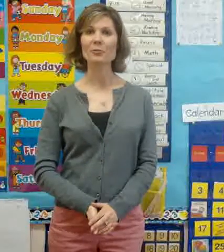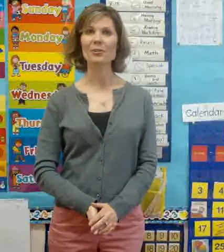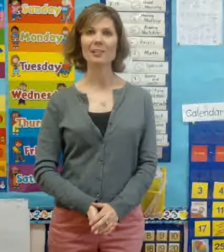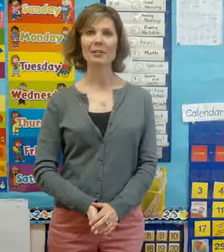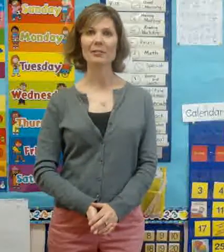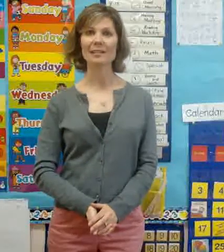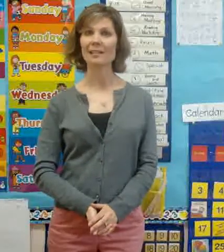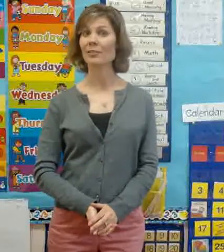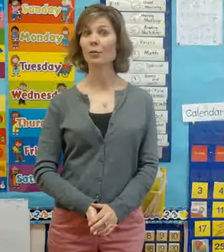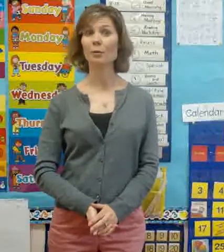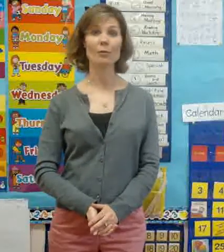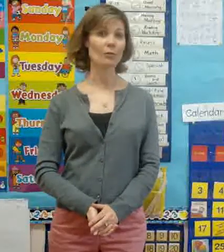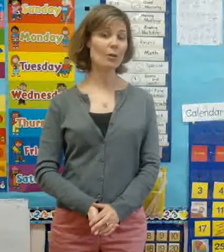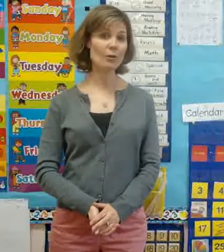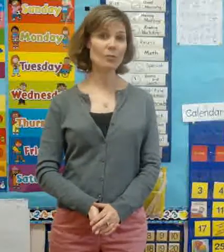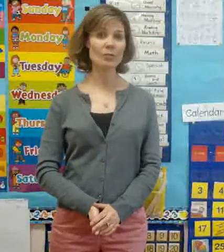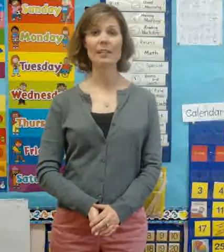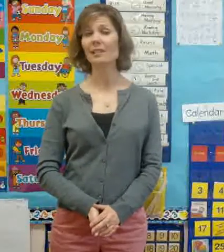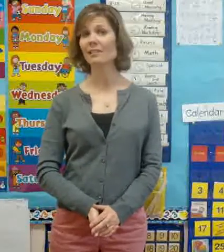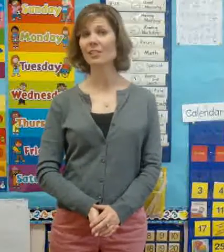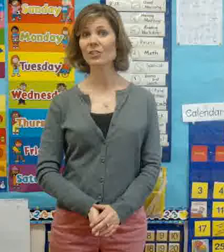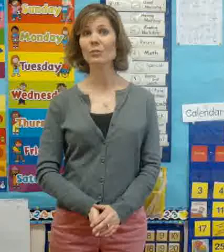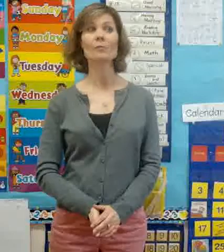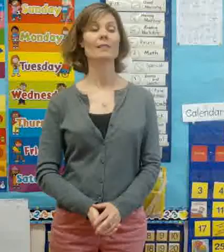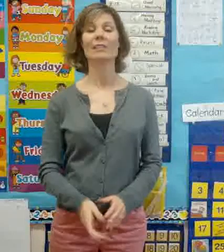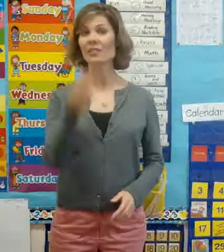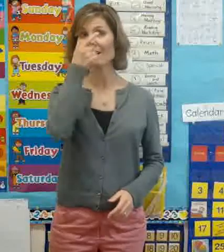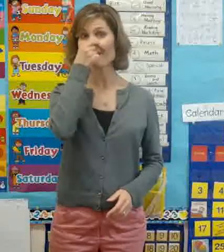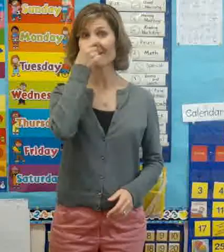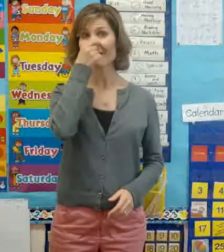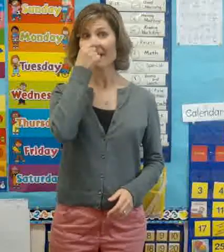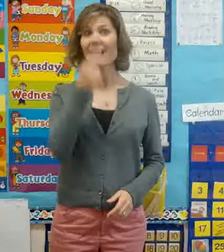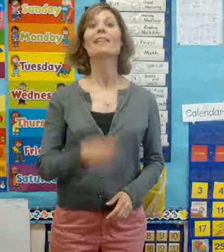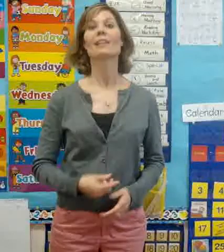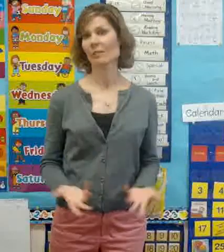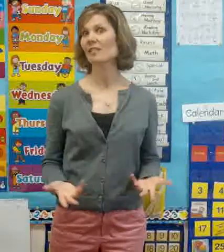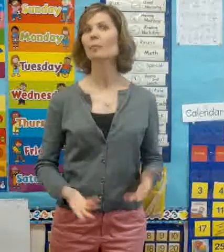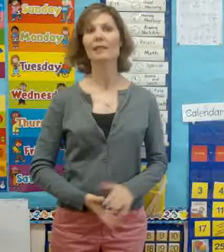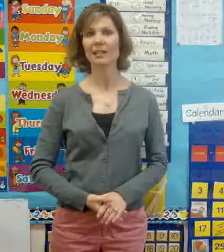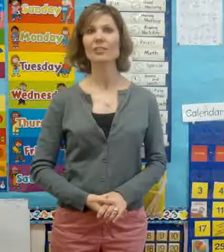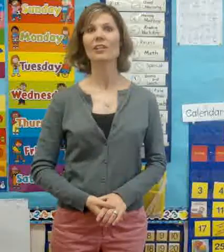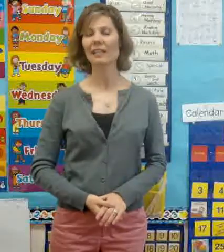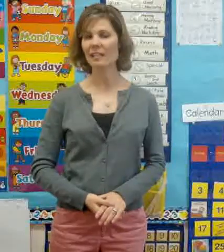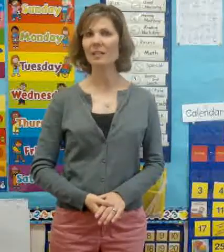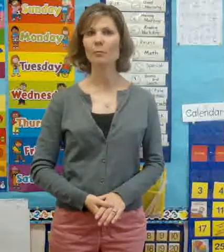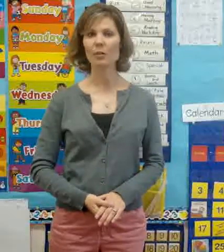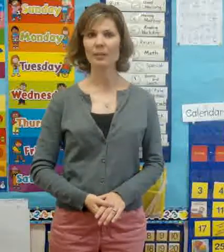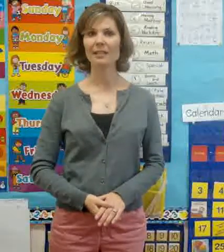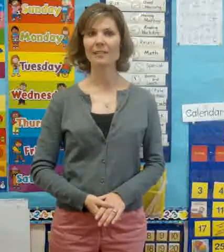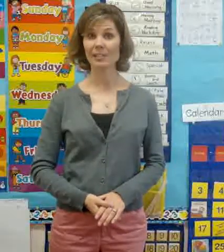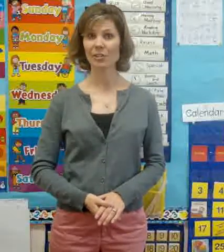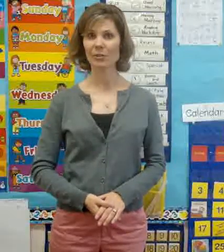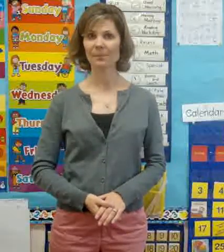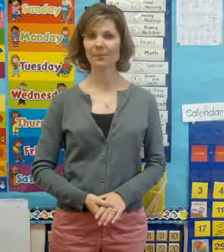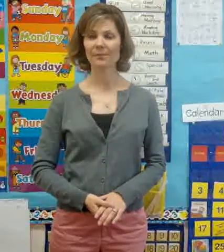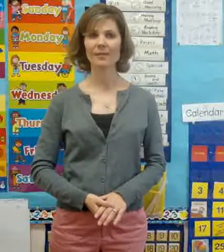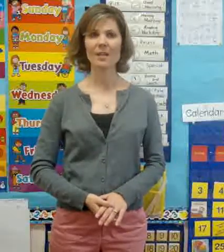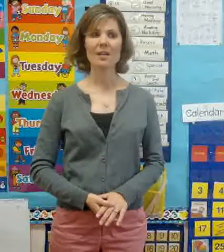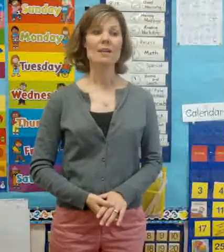you to tell you that they need to go blow their nose or they need a tissue. They just sign, and then you can simply nod your head and let them go and get a tissue. The